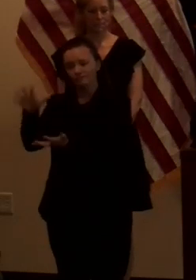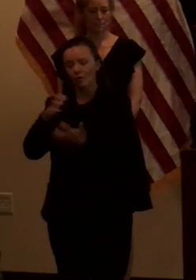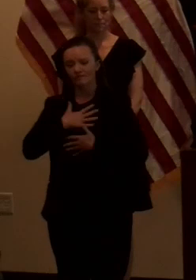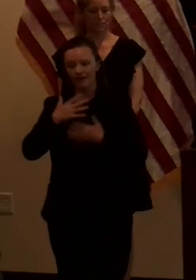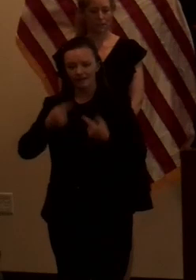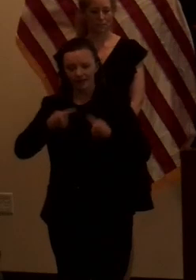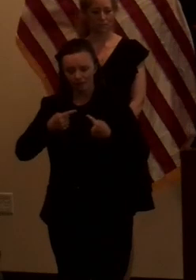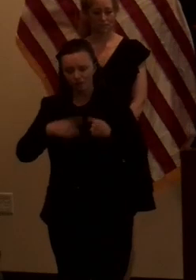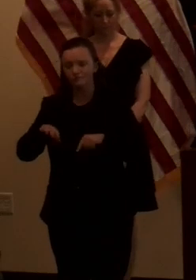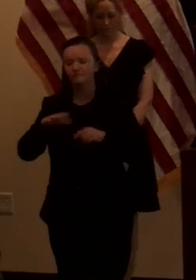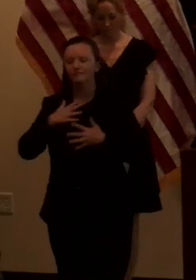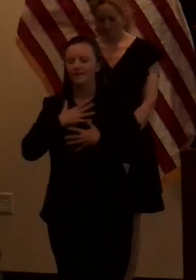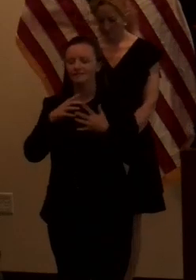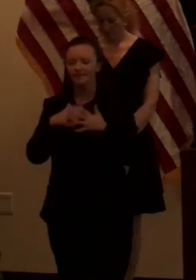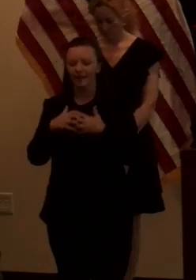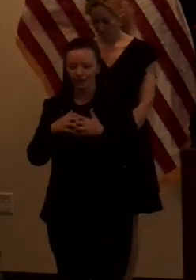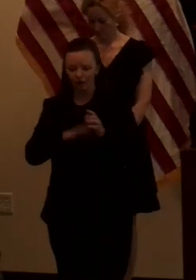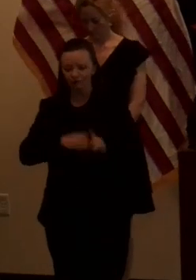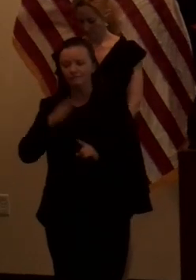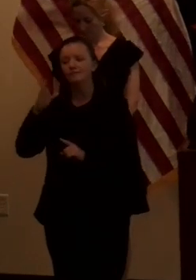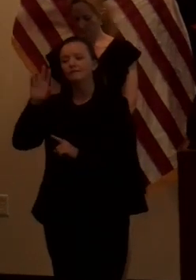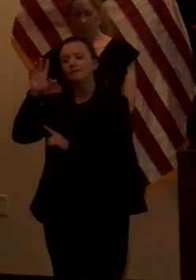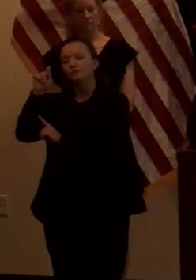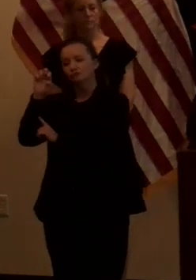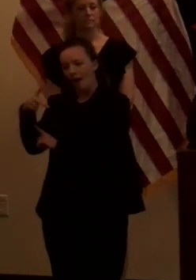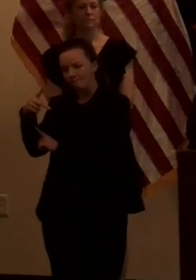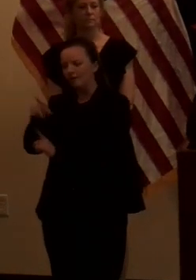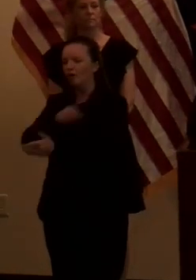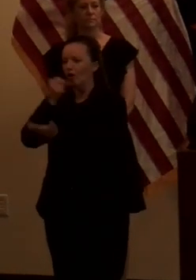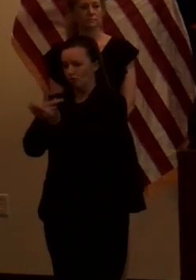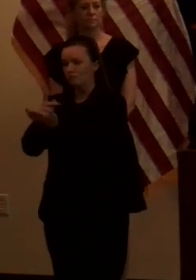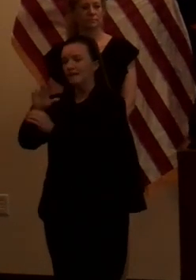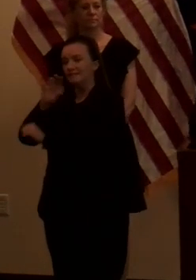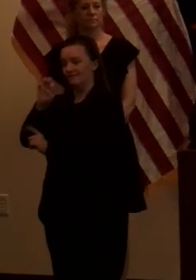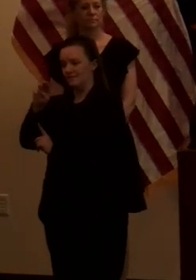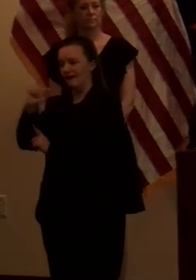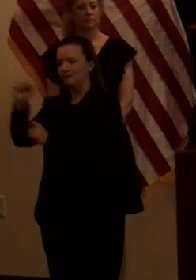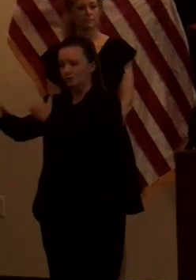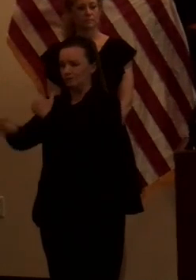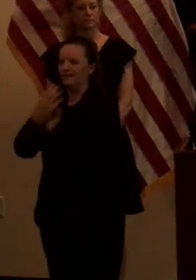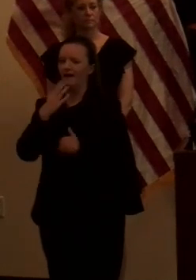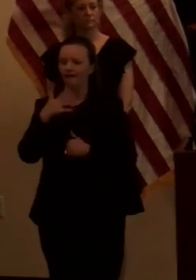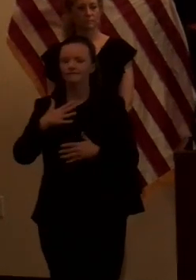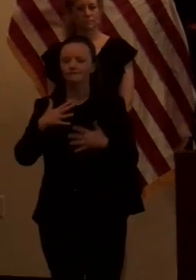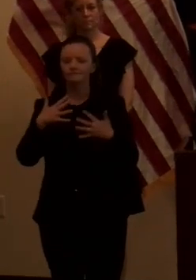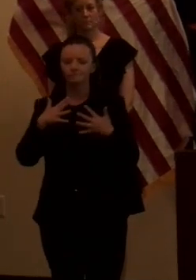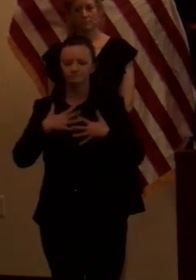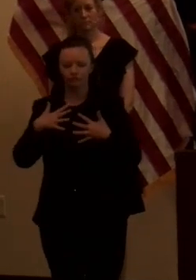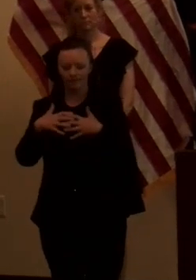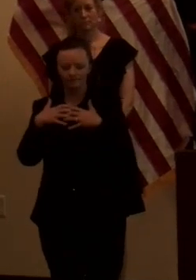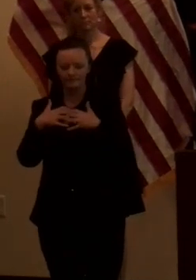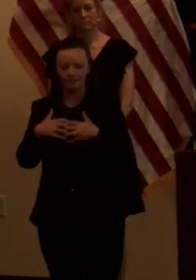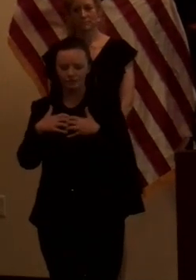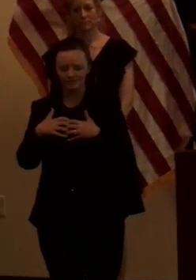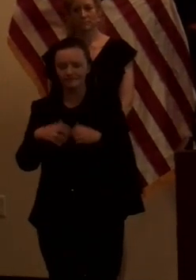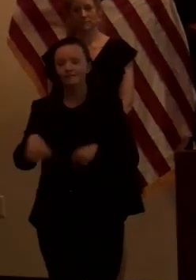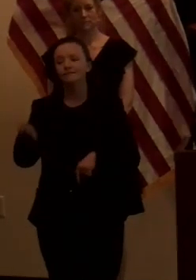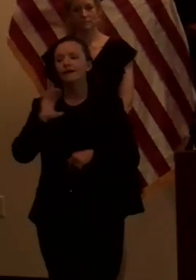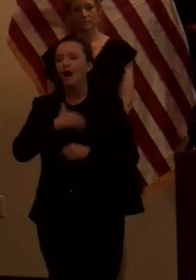FEMA to send them here. Like additional bed capacity, it's our hope that we won't ever need to use